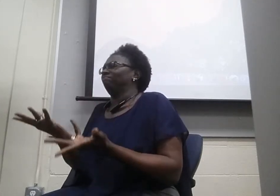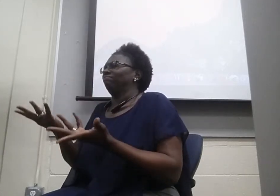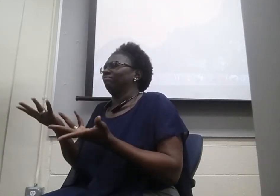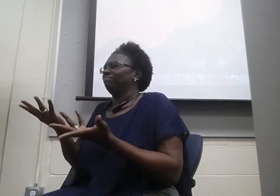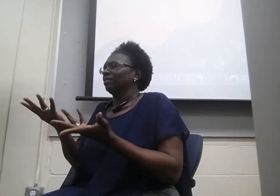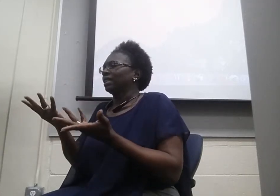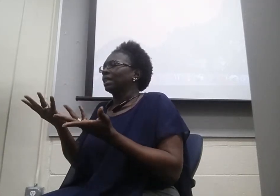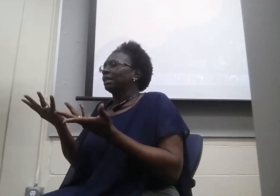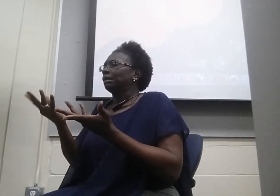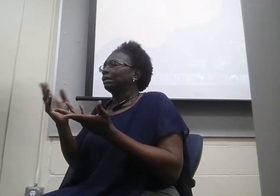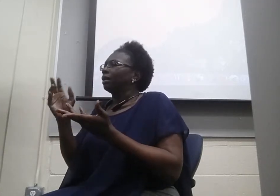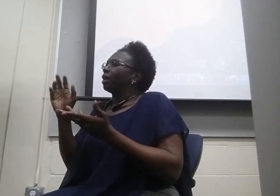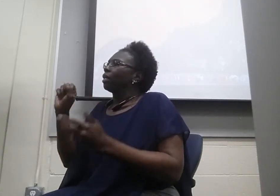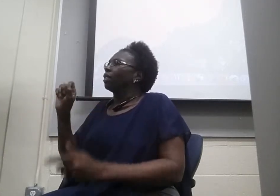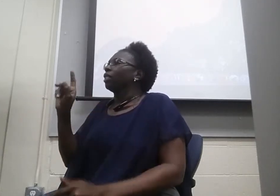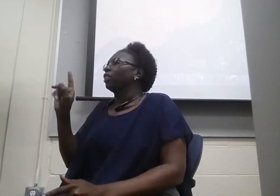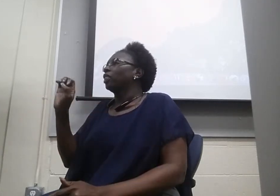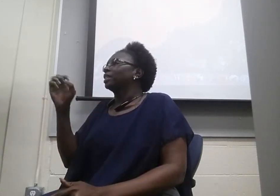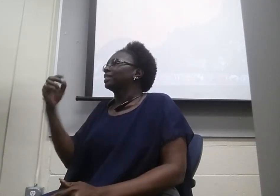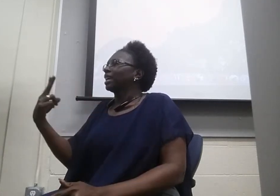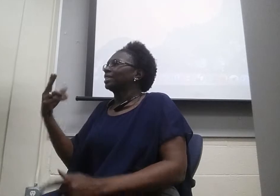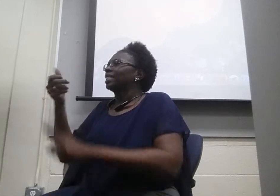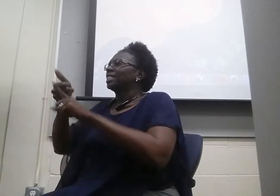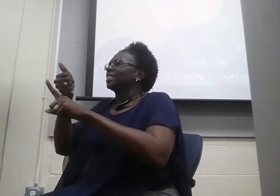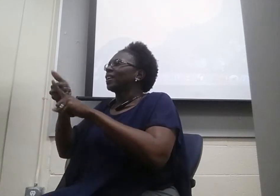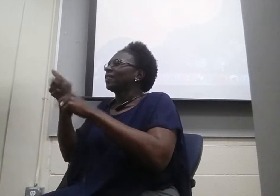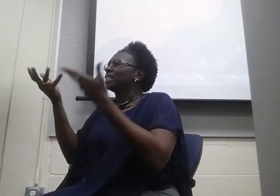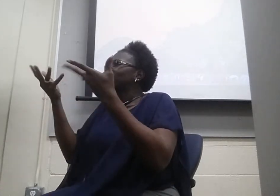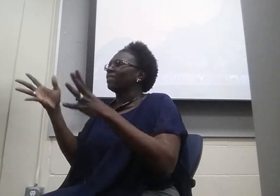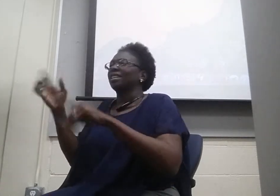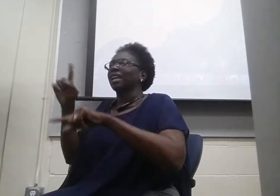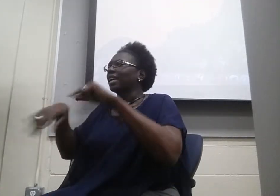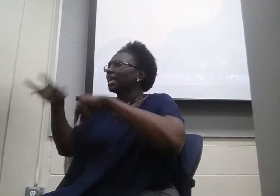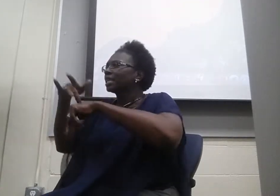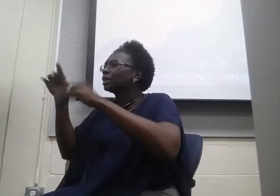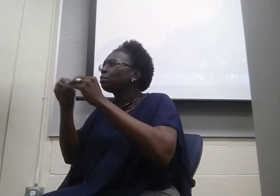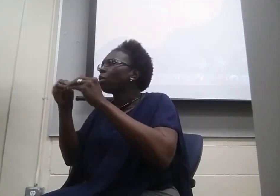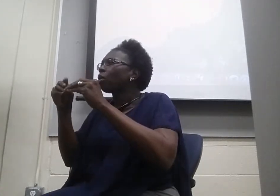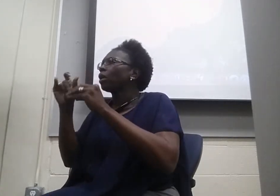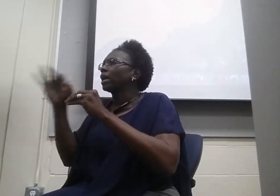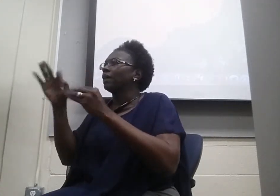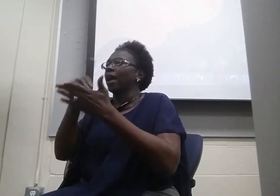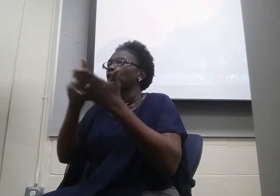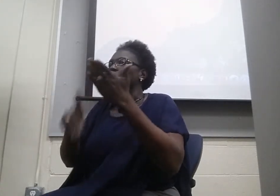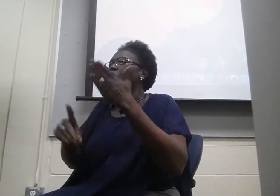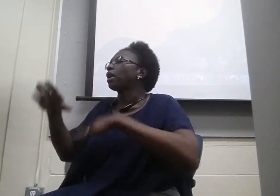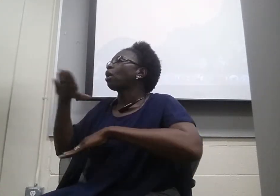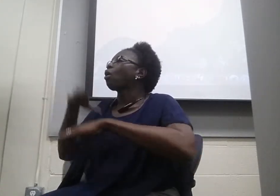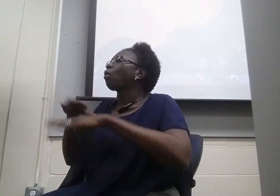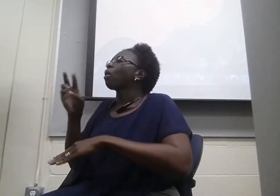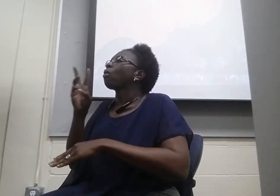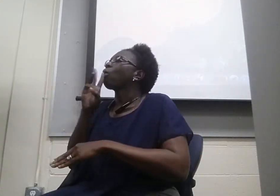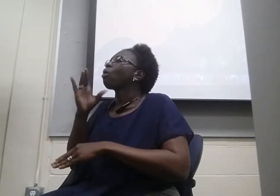done. Now I lost the sketch I was really happy with, because I've drawn it on the watercolor paper. So here's another hoop I've